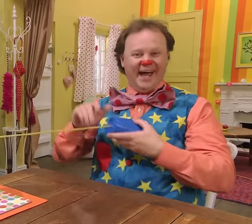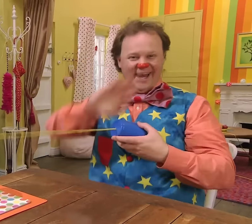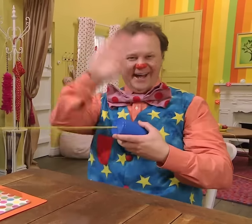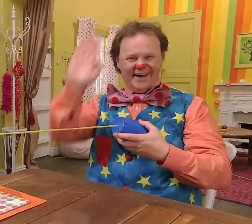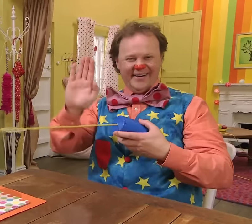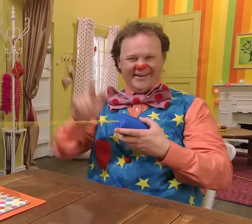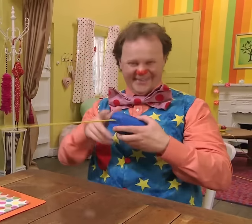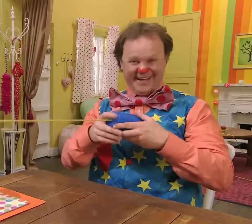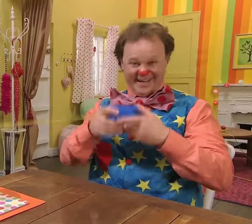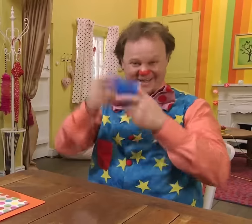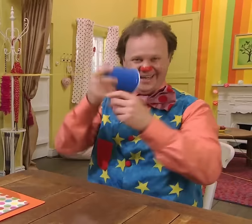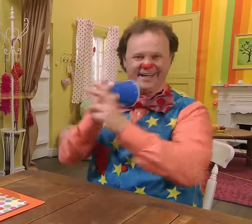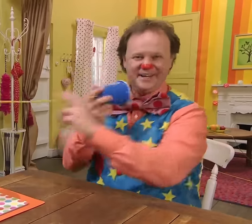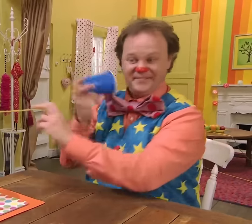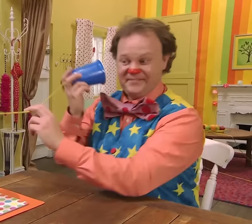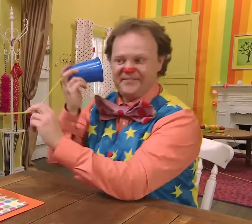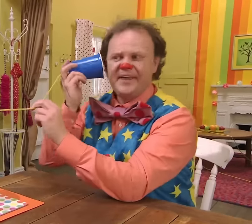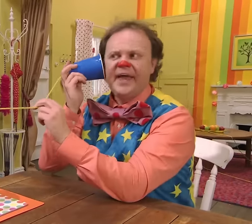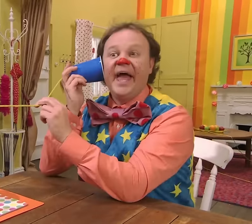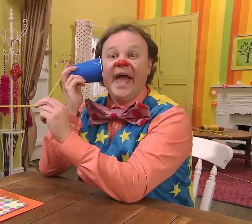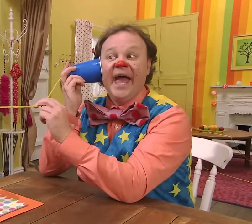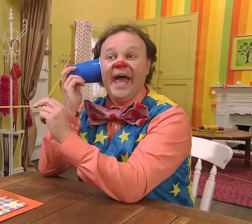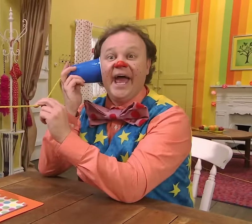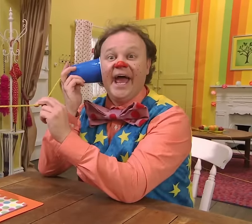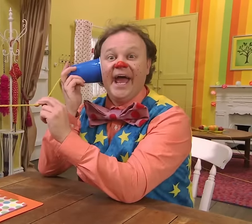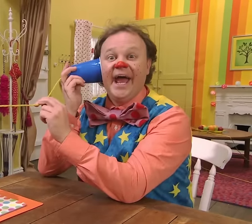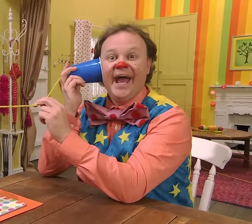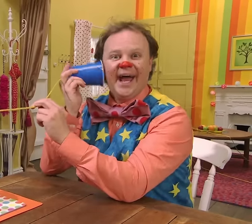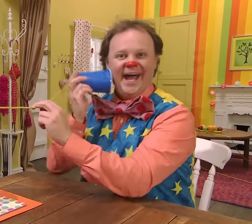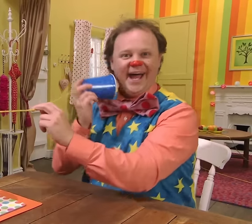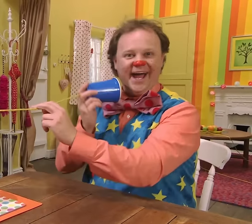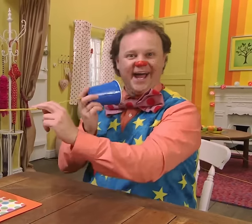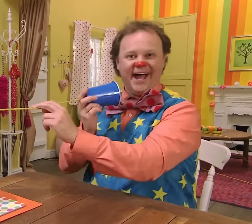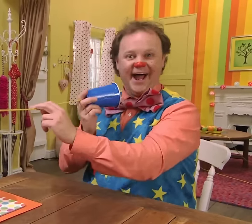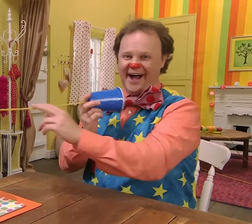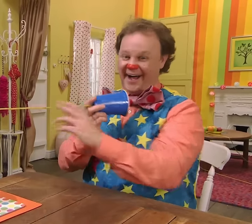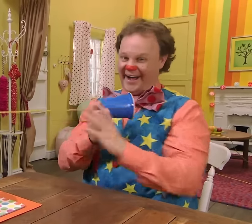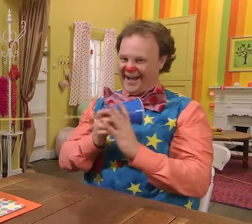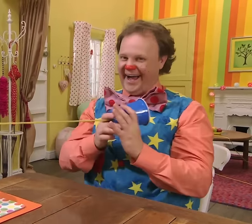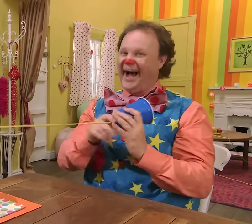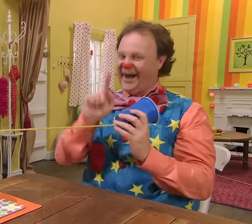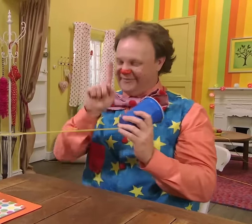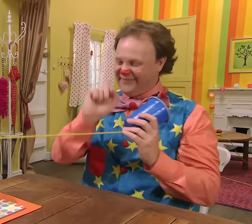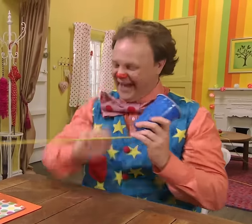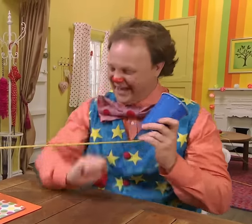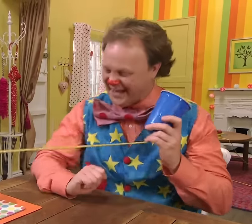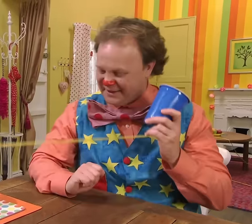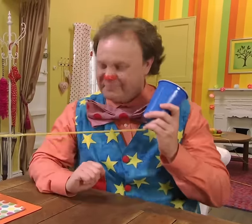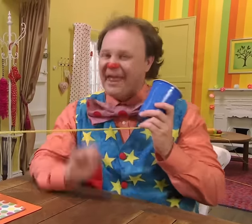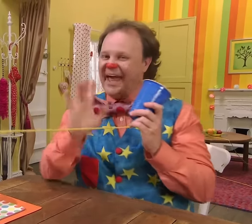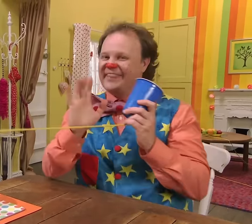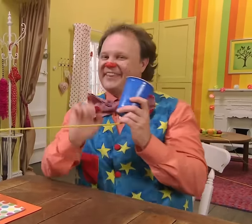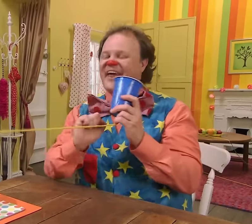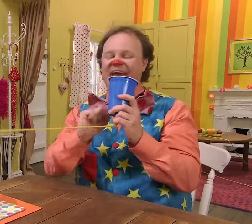Hello! Have you found anyone to speak to with your string-cut phone? Aha! Well, the thing